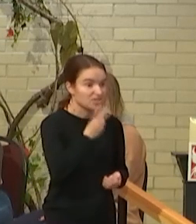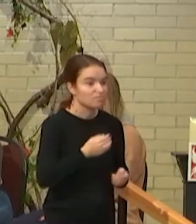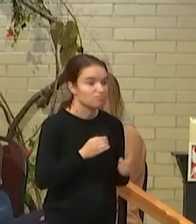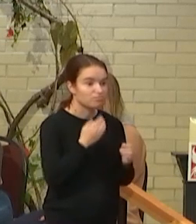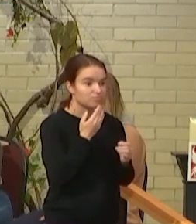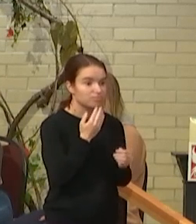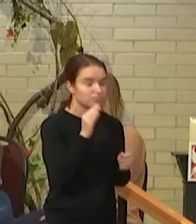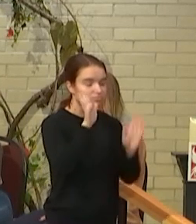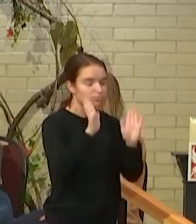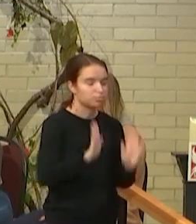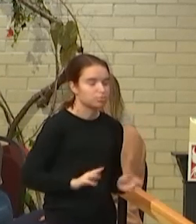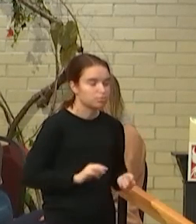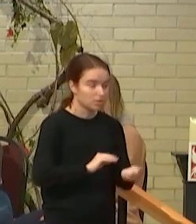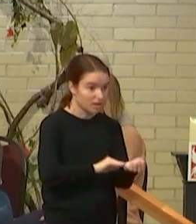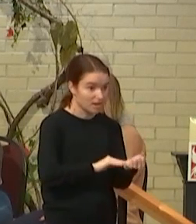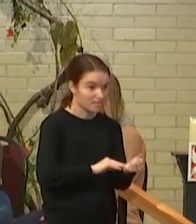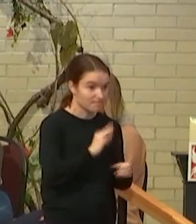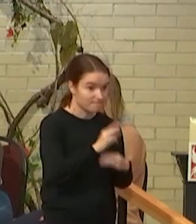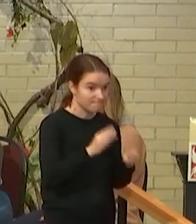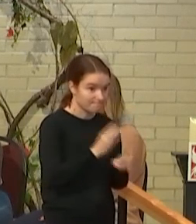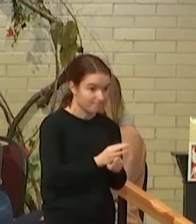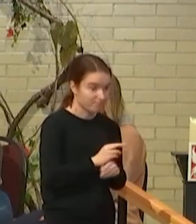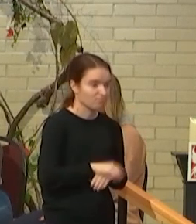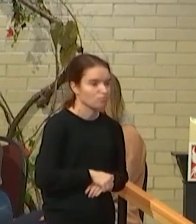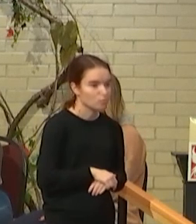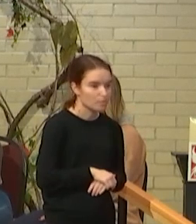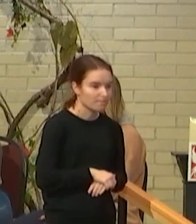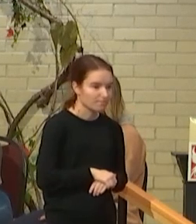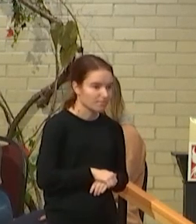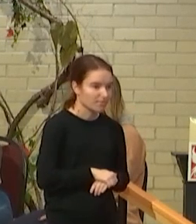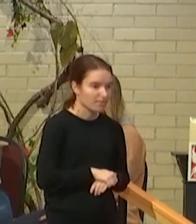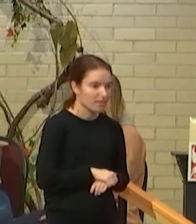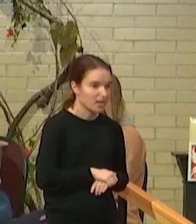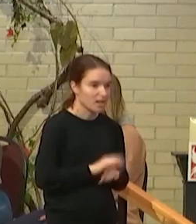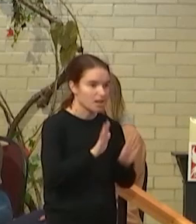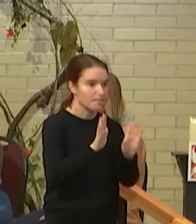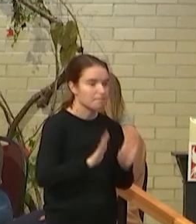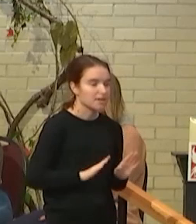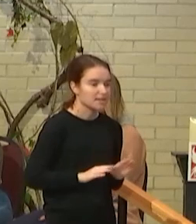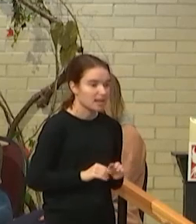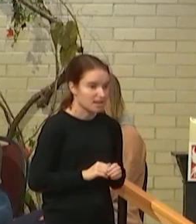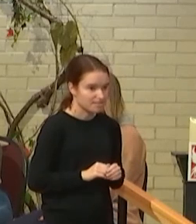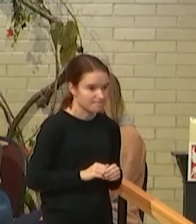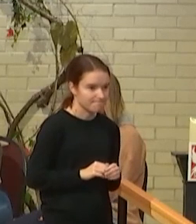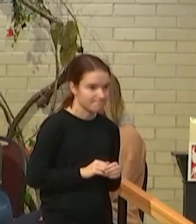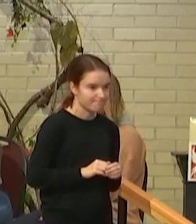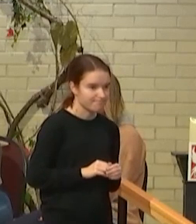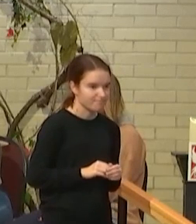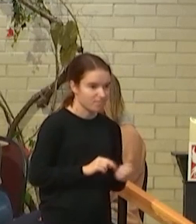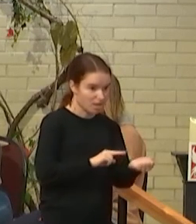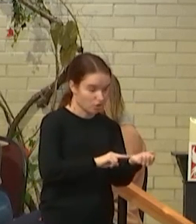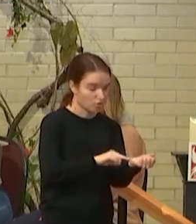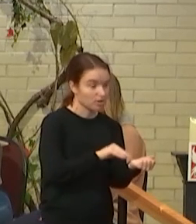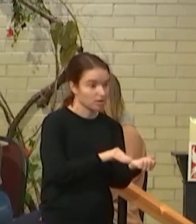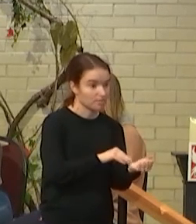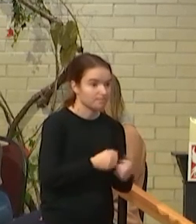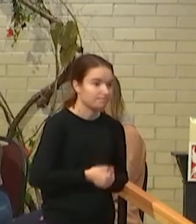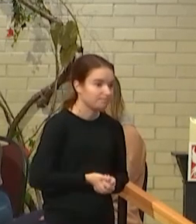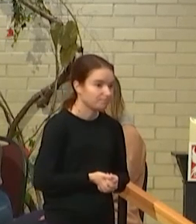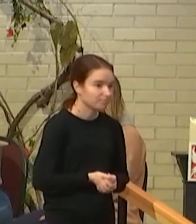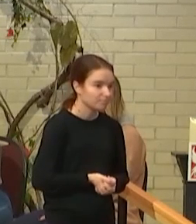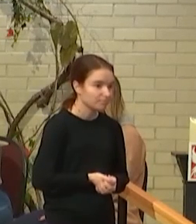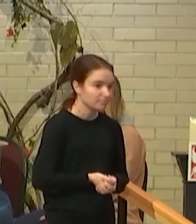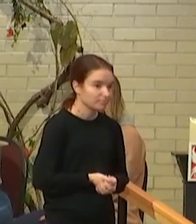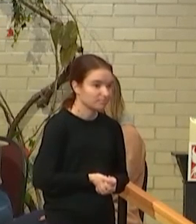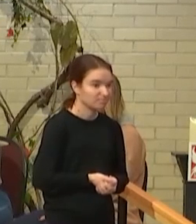the world. I'm actually a St. Jude patient, so I got the best care I could get. So yeah, and like I said, it's